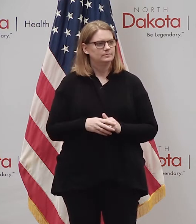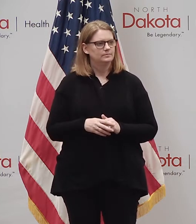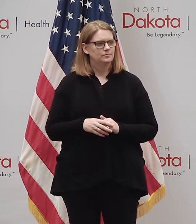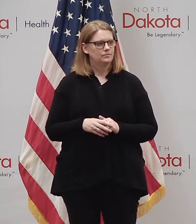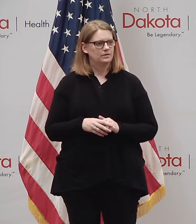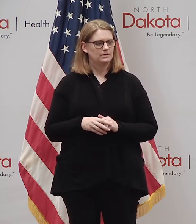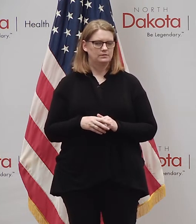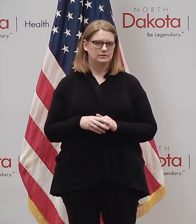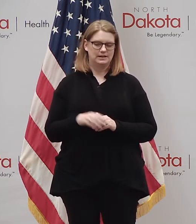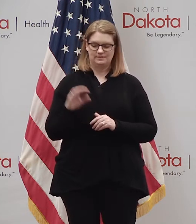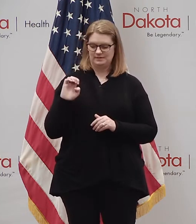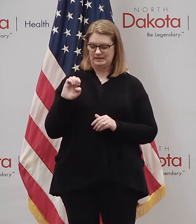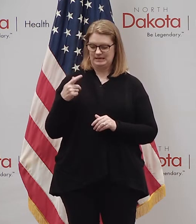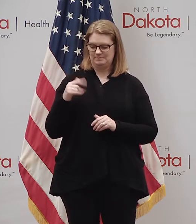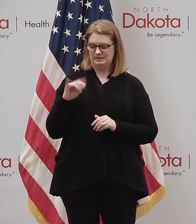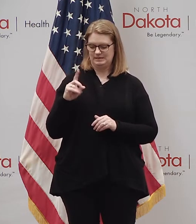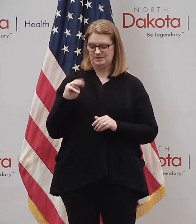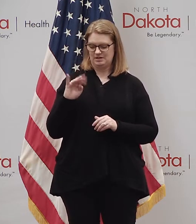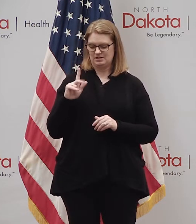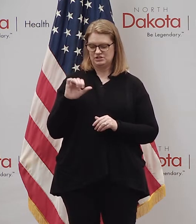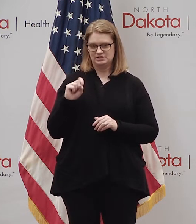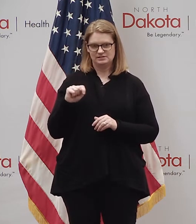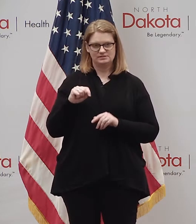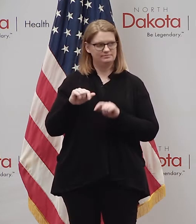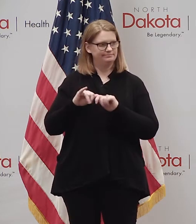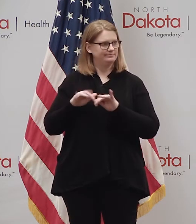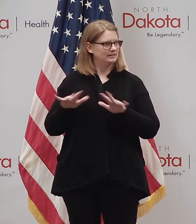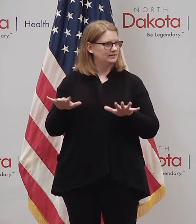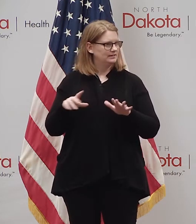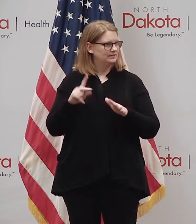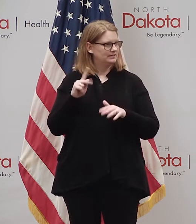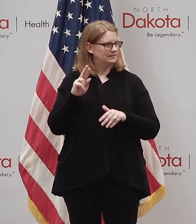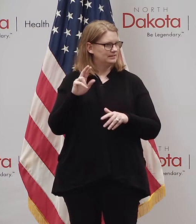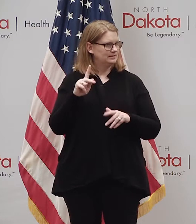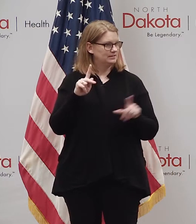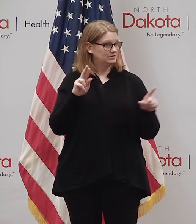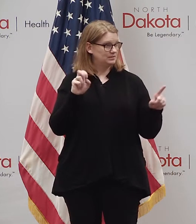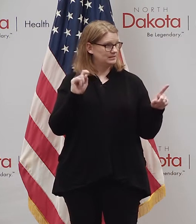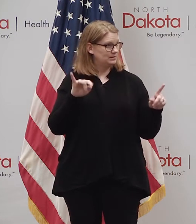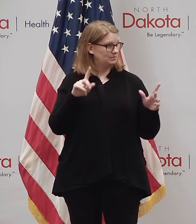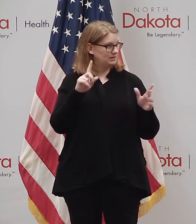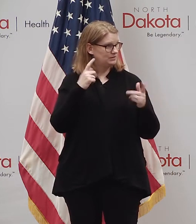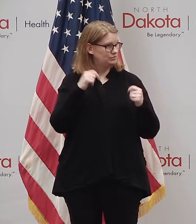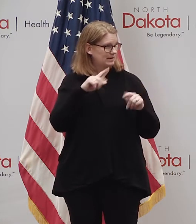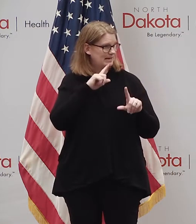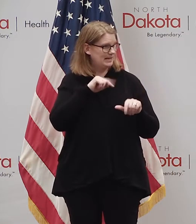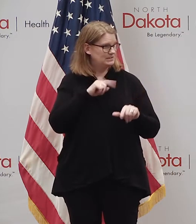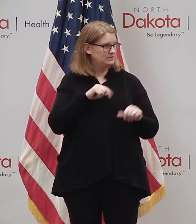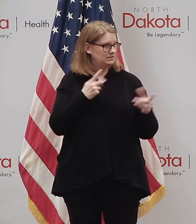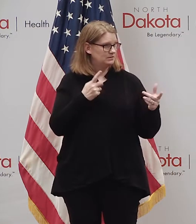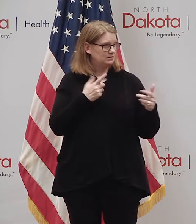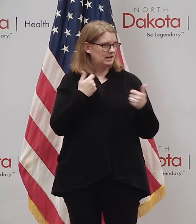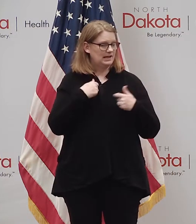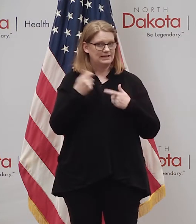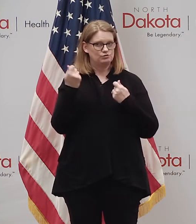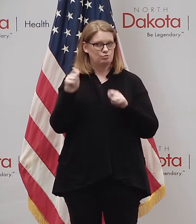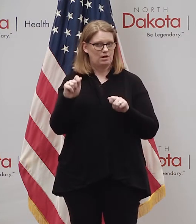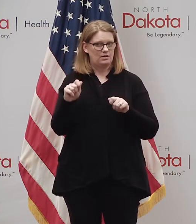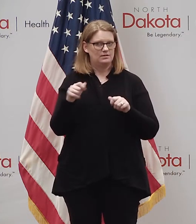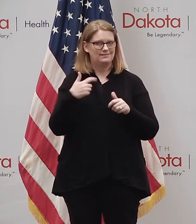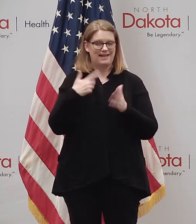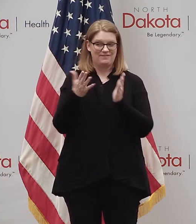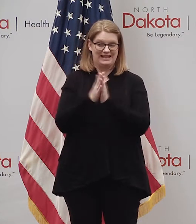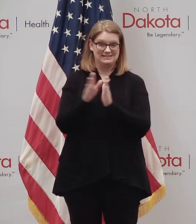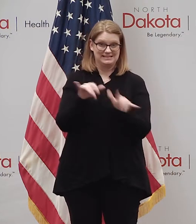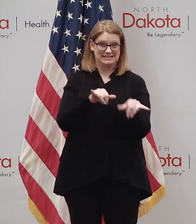Again, if we had an epidemiologist here, maybe they could answer this. I don't know if Christie wants to try to answer this one. I will just take the first stab at it. But I've asked